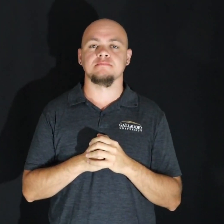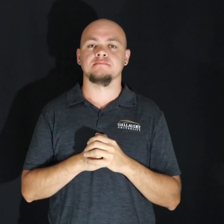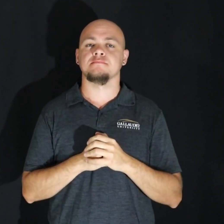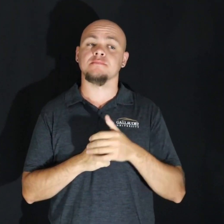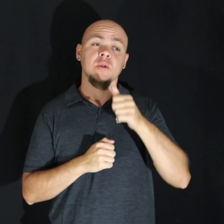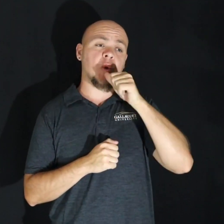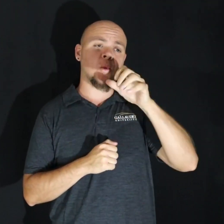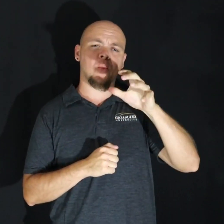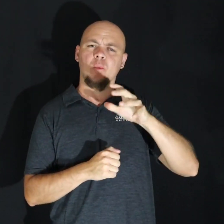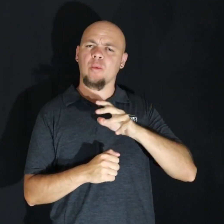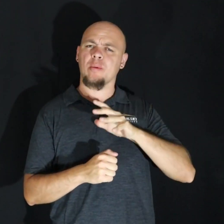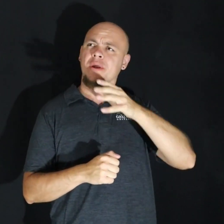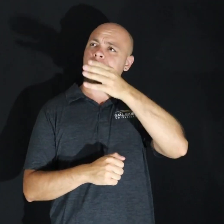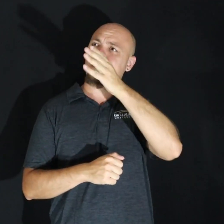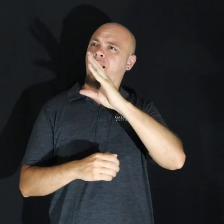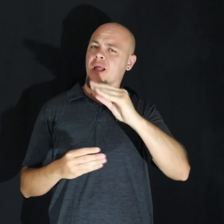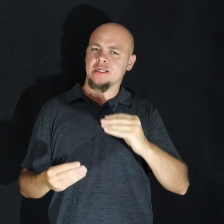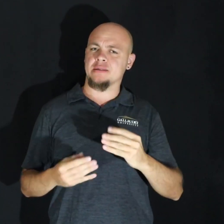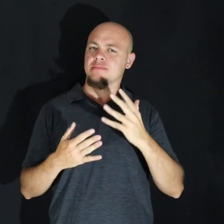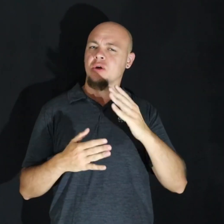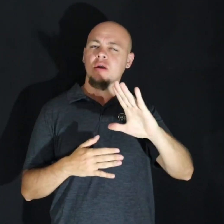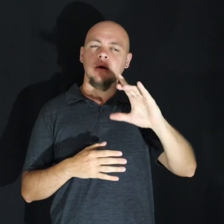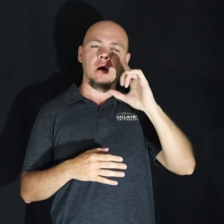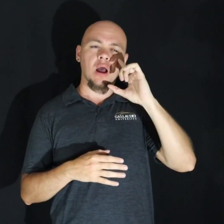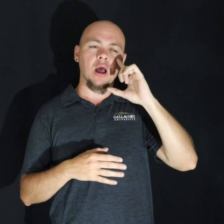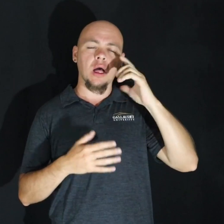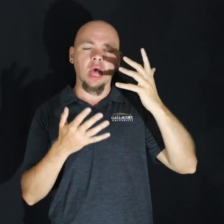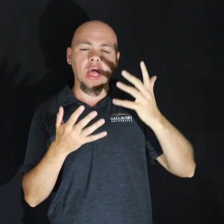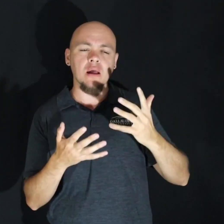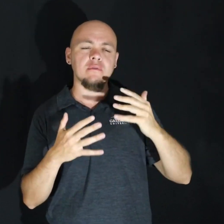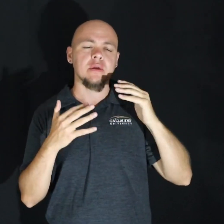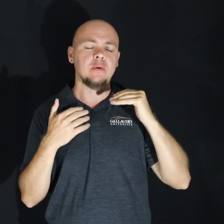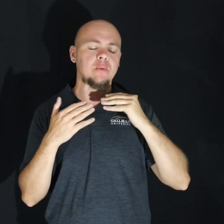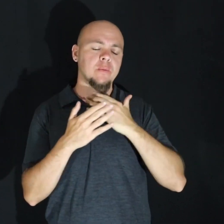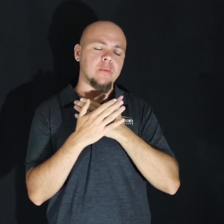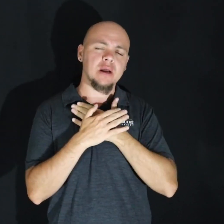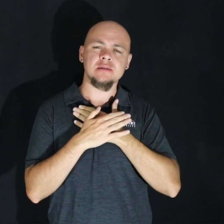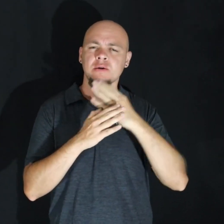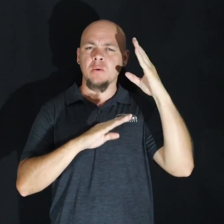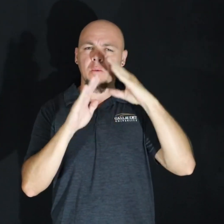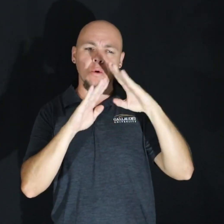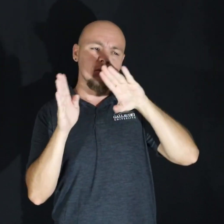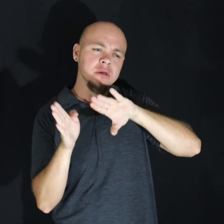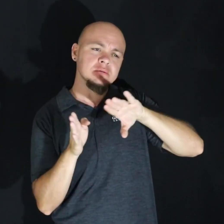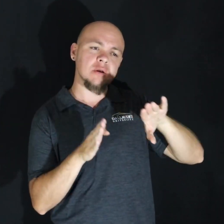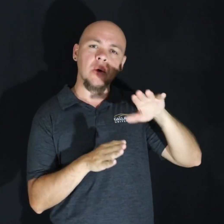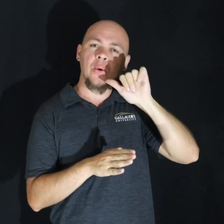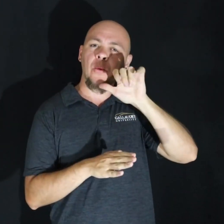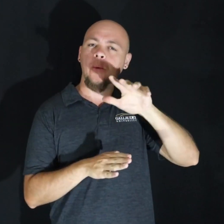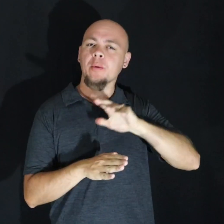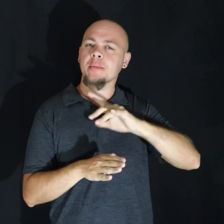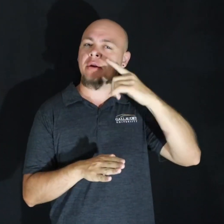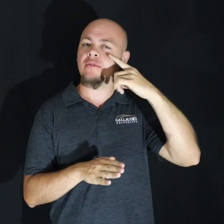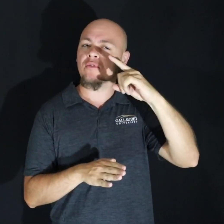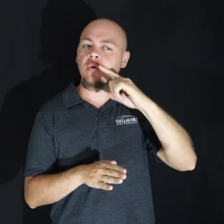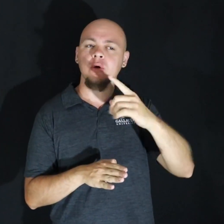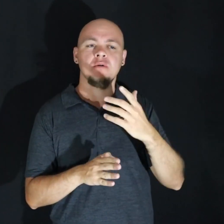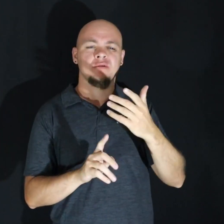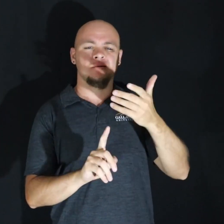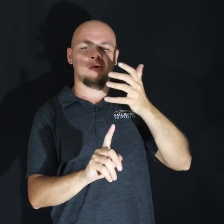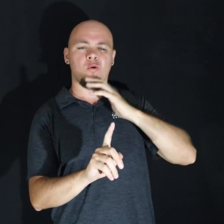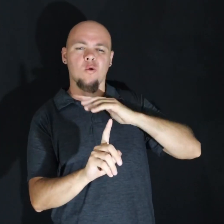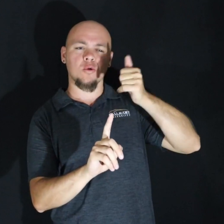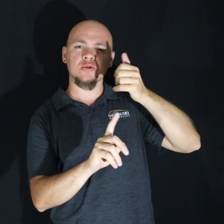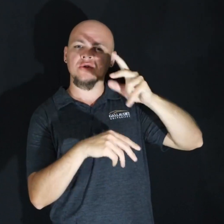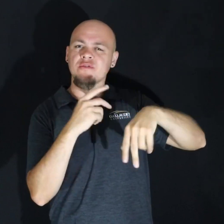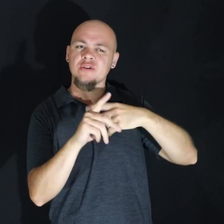Divine woman, rest your weary eyes and worries. Set them aside, woman, for an older version of yourself